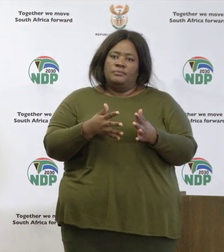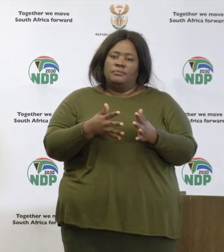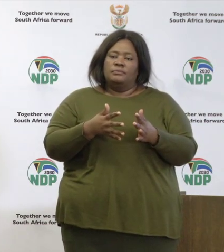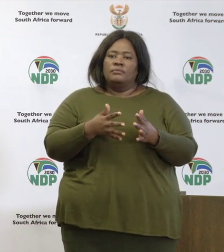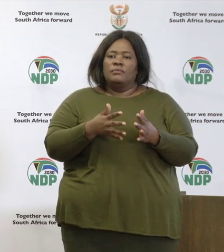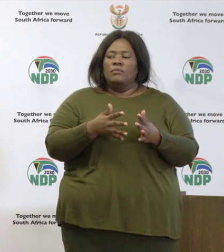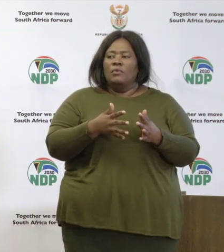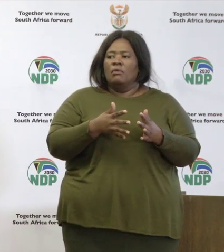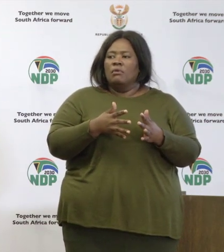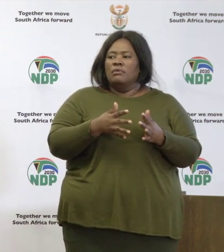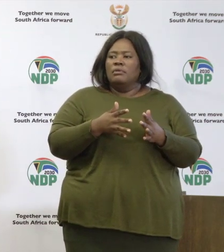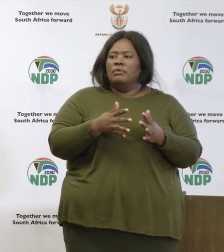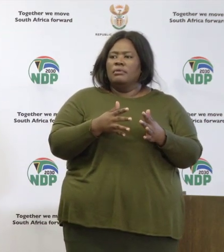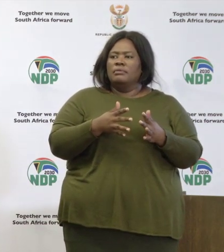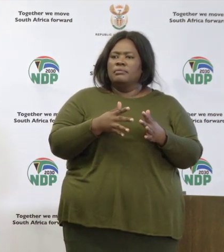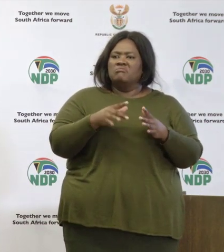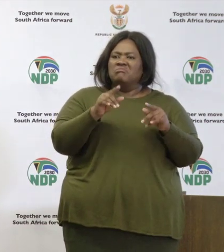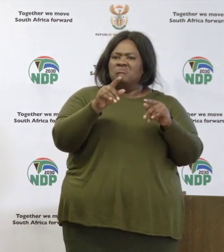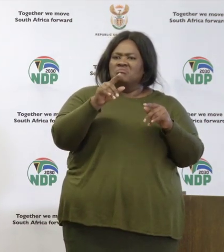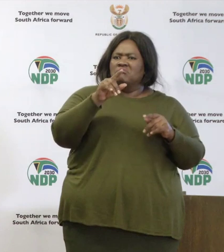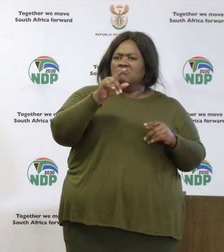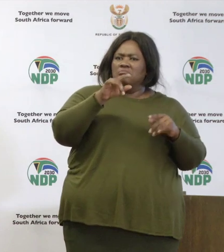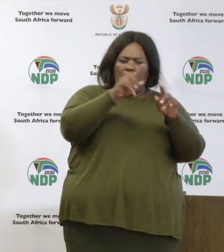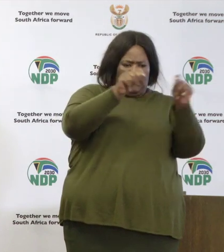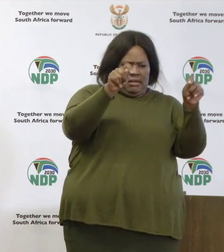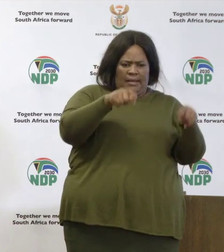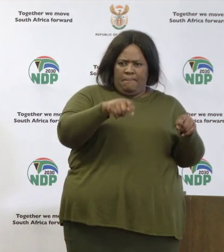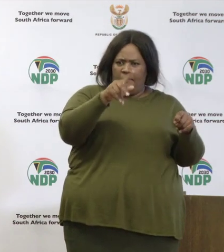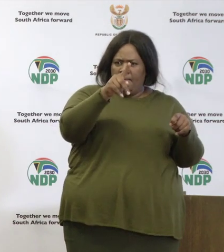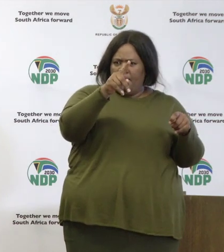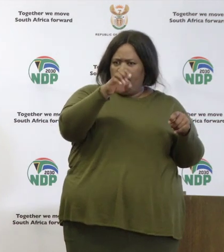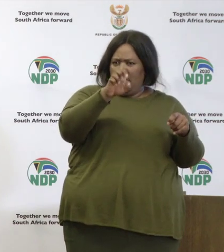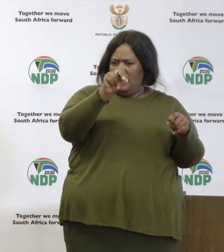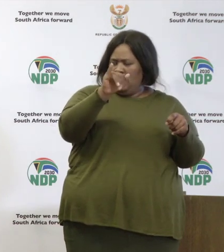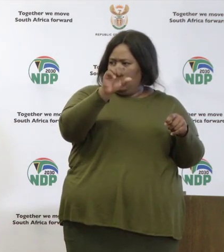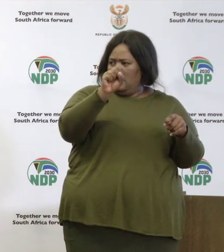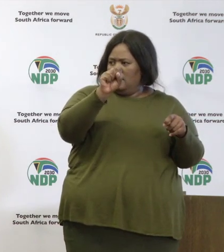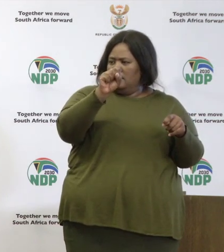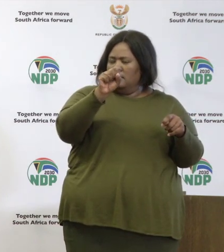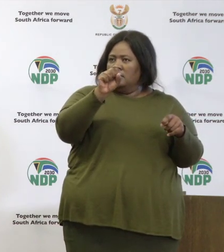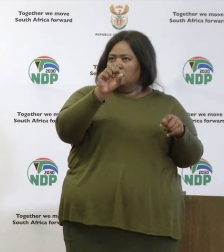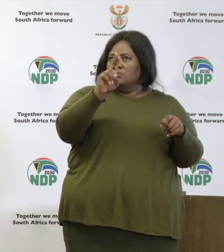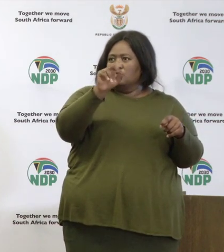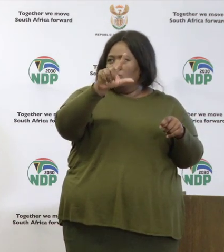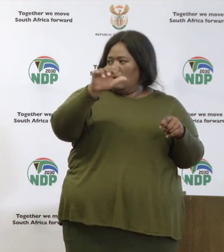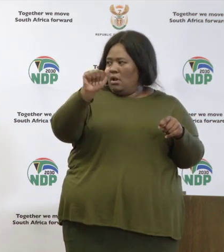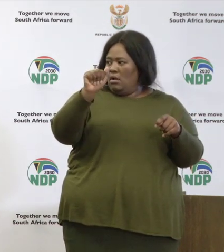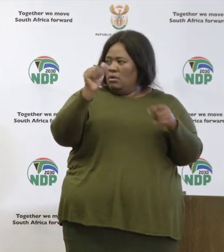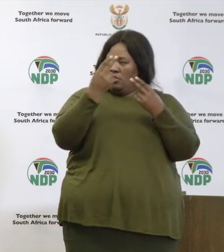Cape Peninsula University of Technology, which has the highest number of students in residences of all our universities,